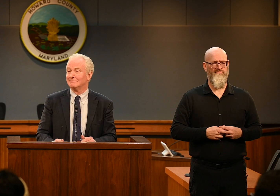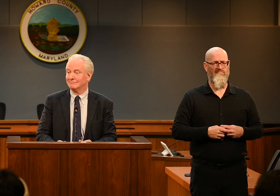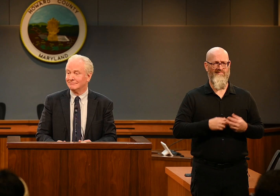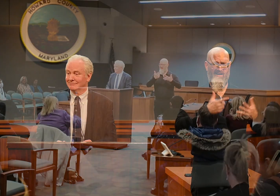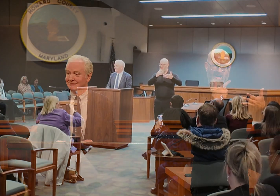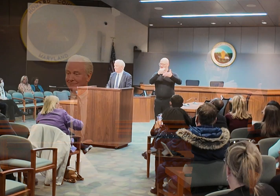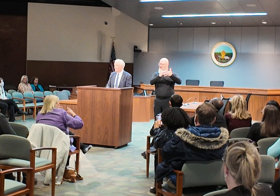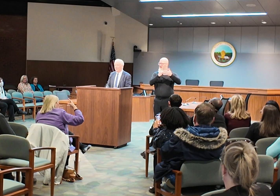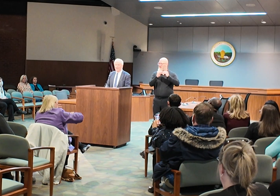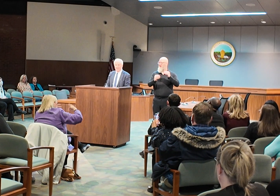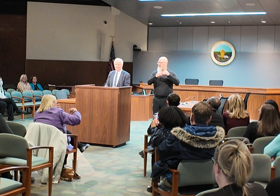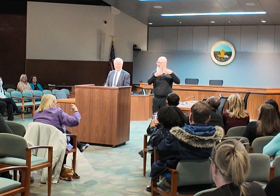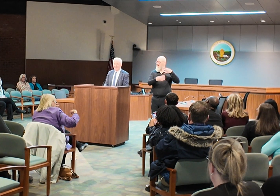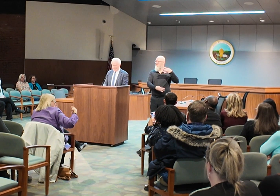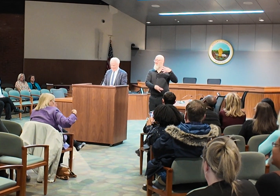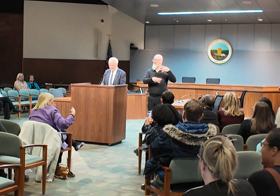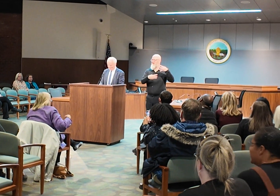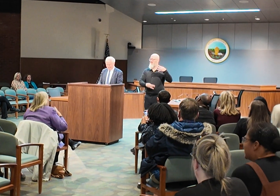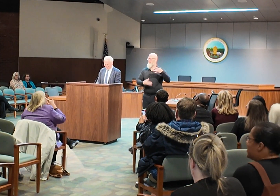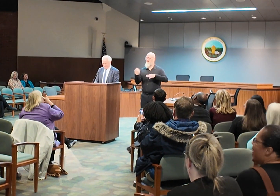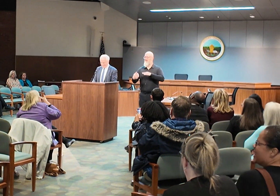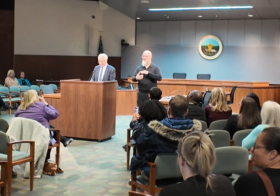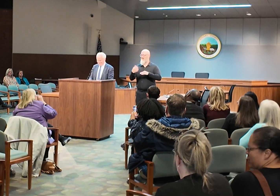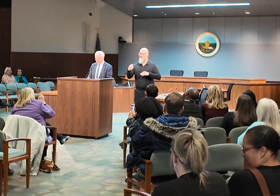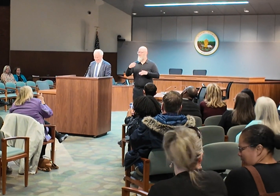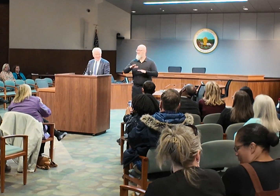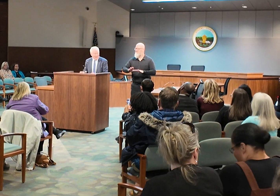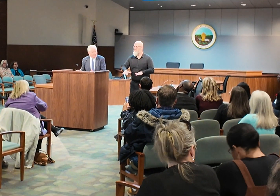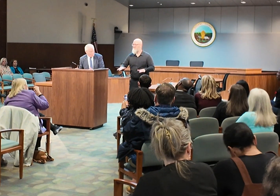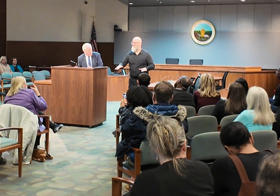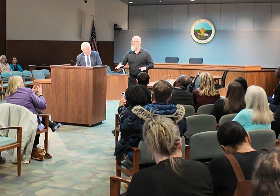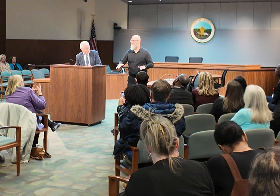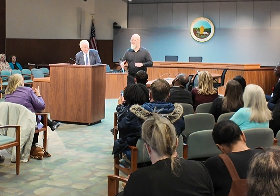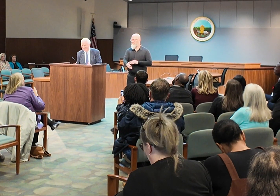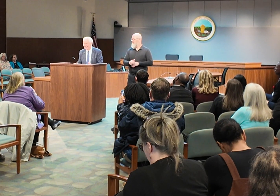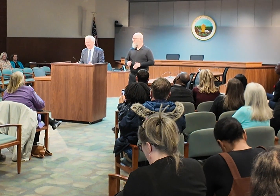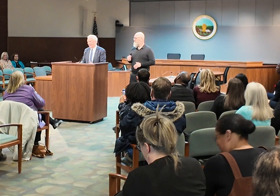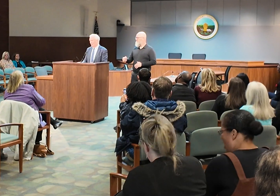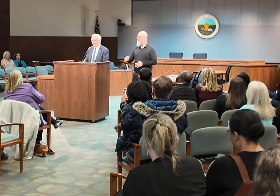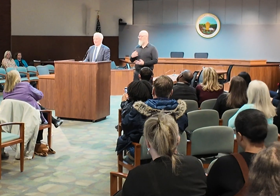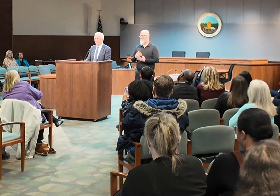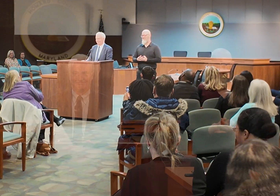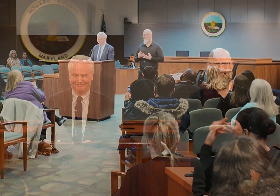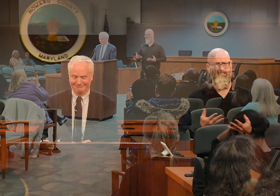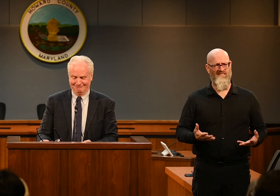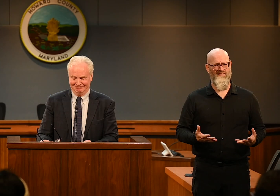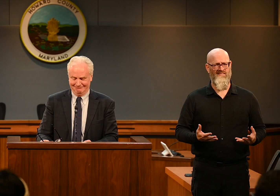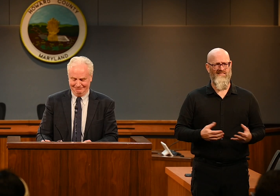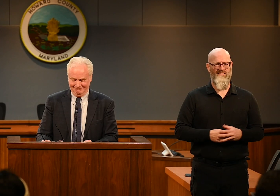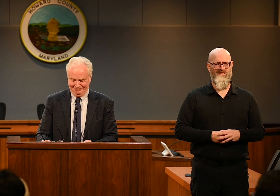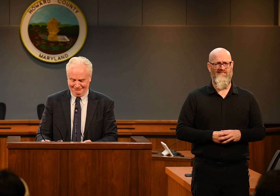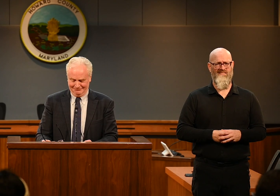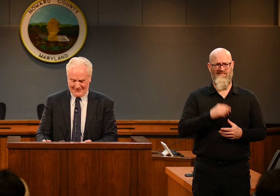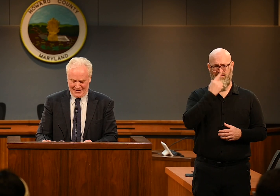kids being detained. That's not the worst of the worst.